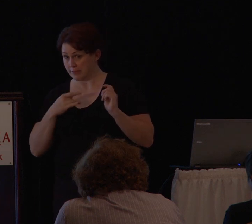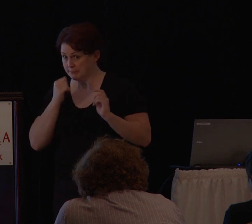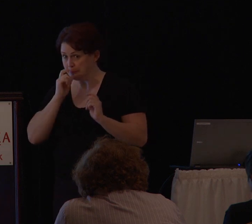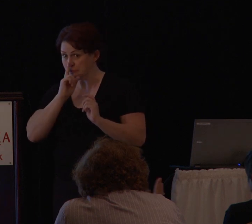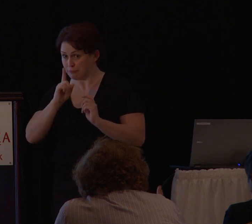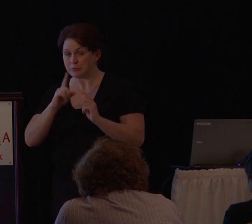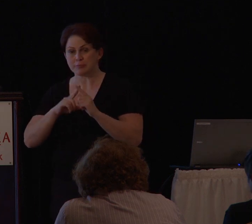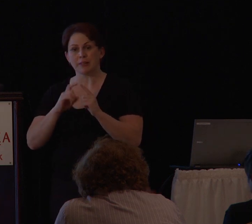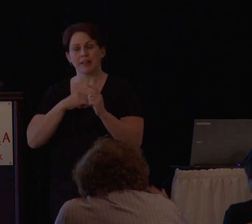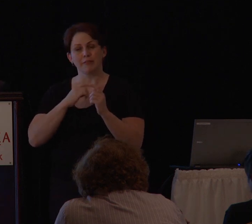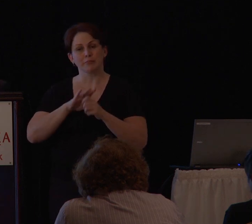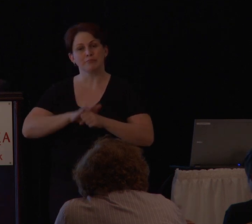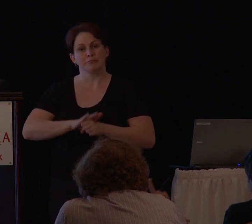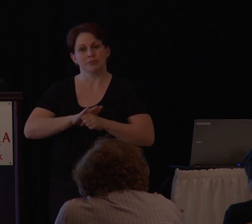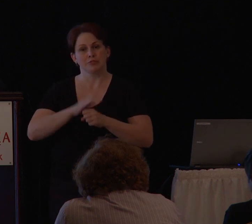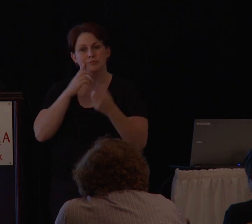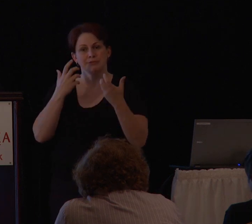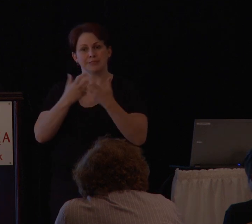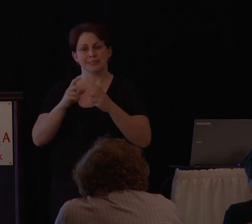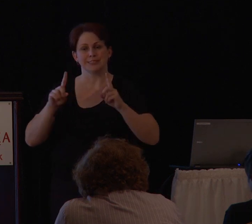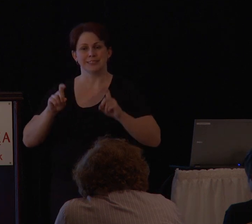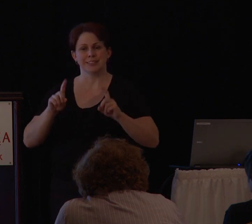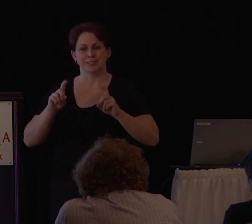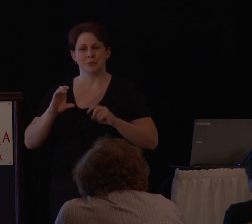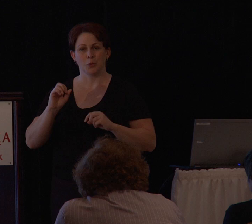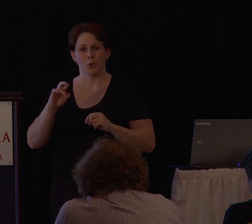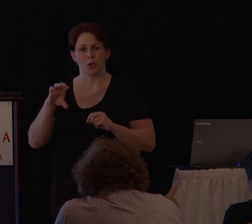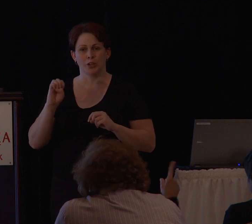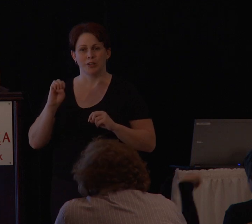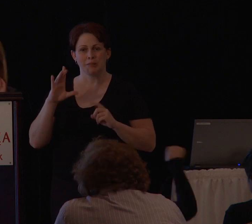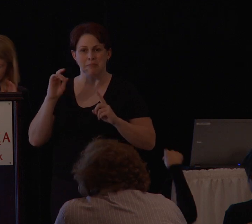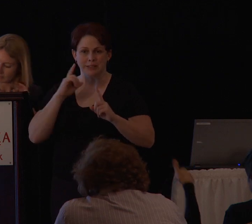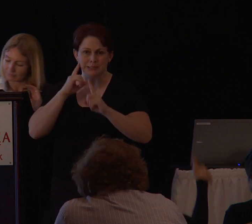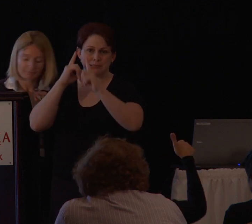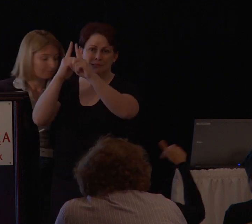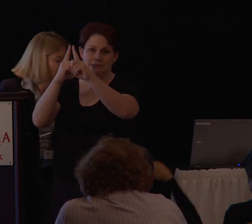well. And there's the example of that there.